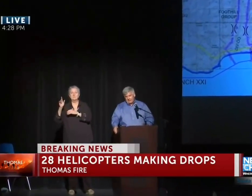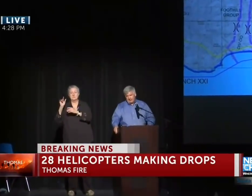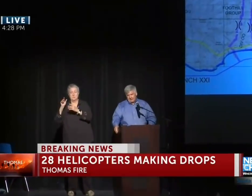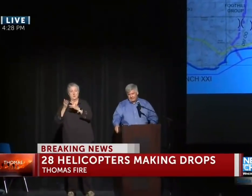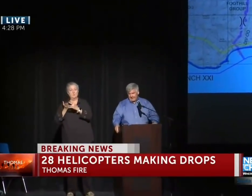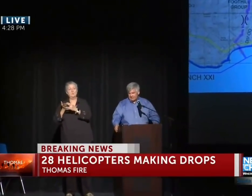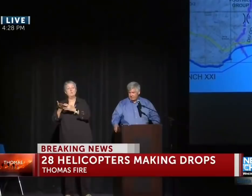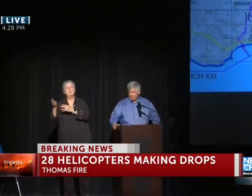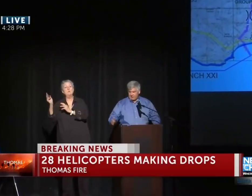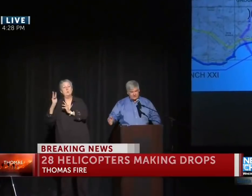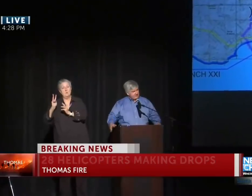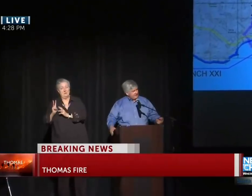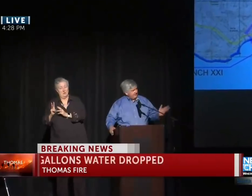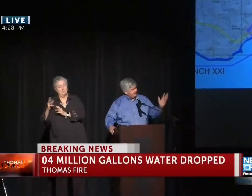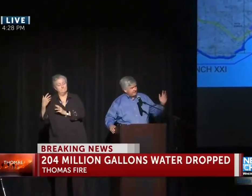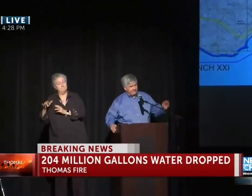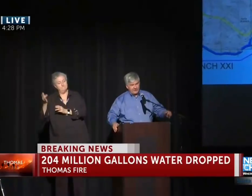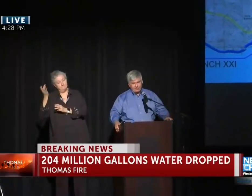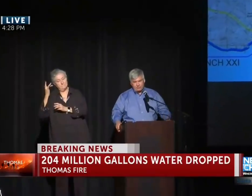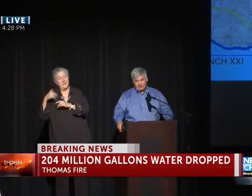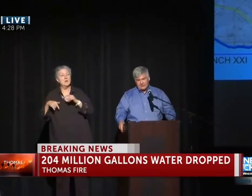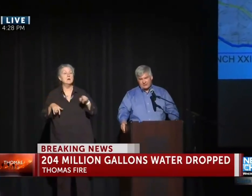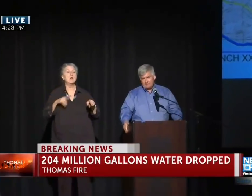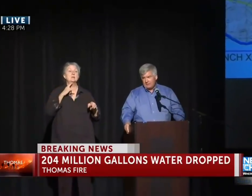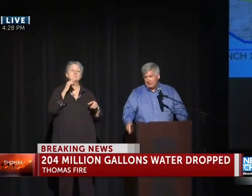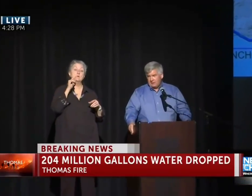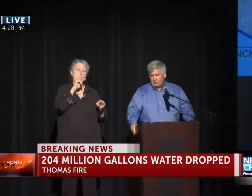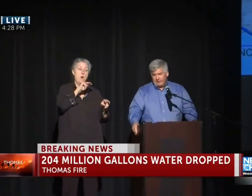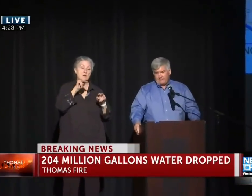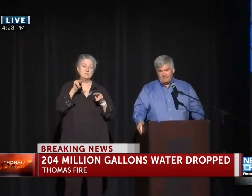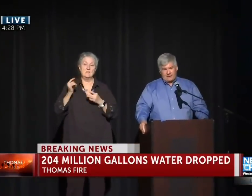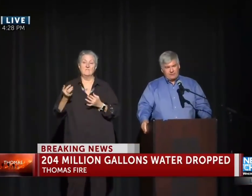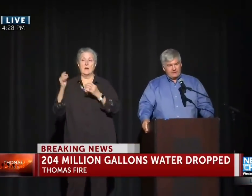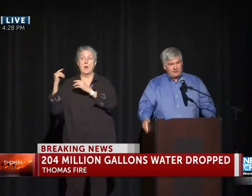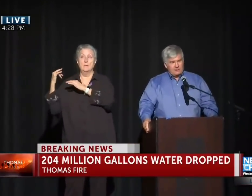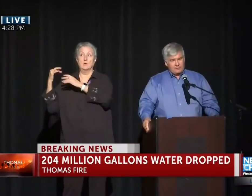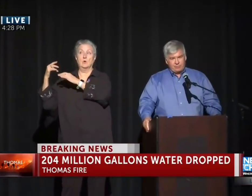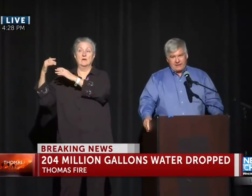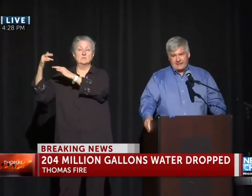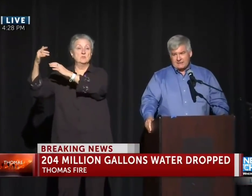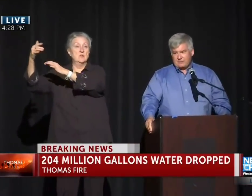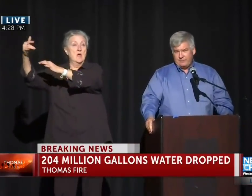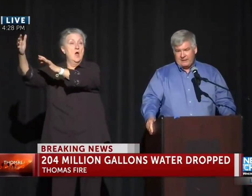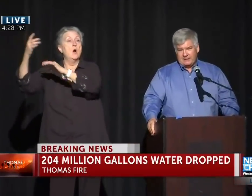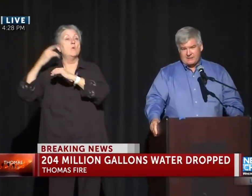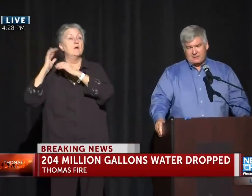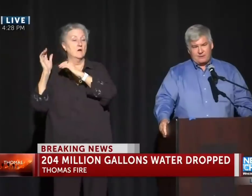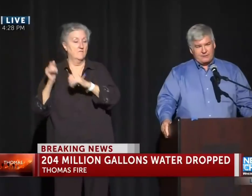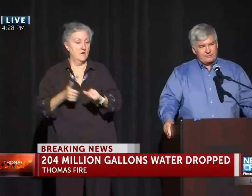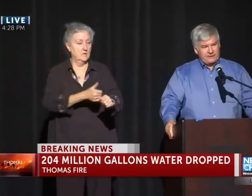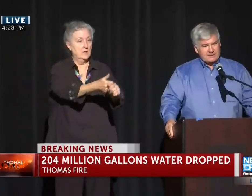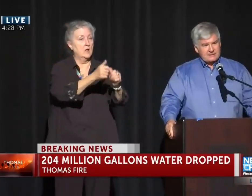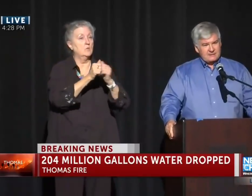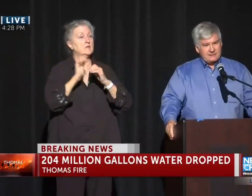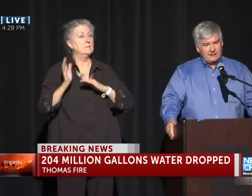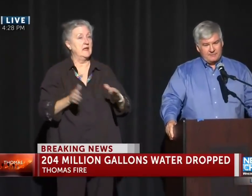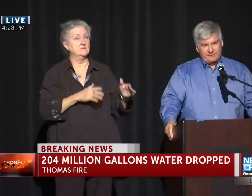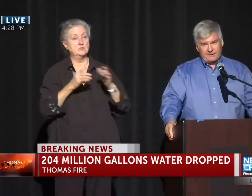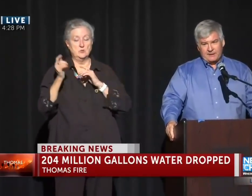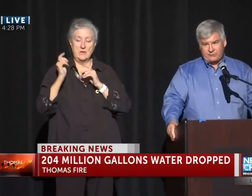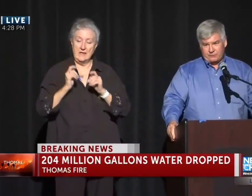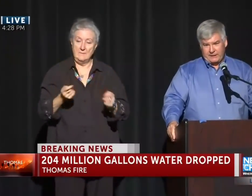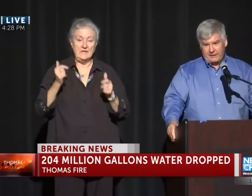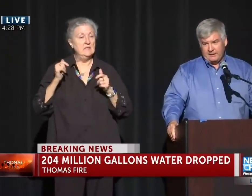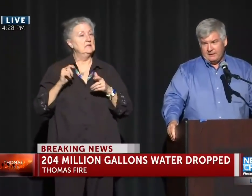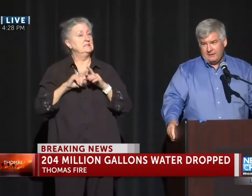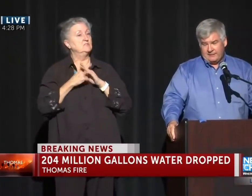winter. As we watch the fire progression, we are following along with plans to immediately start to address